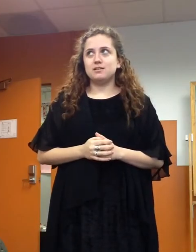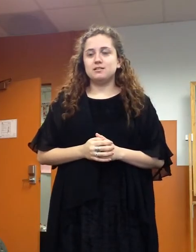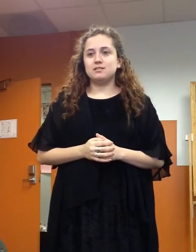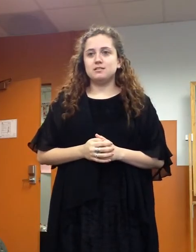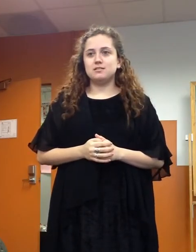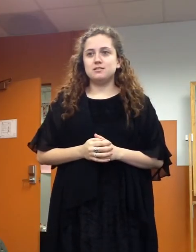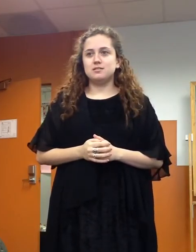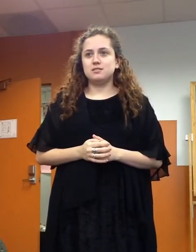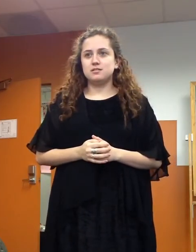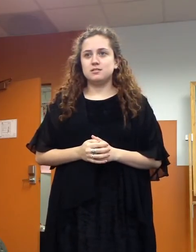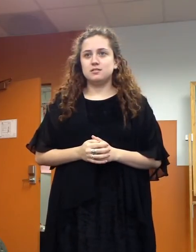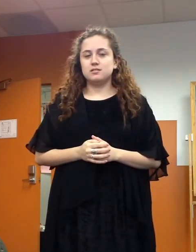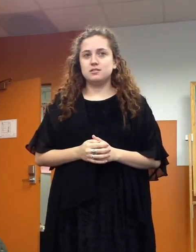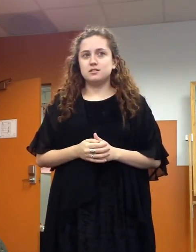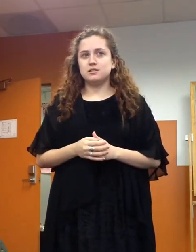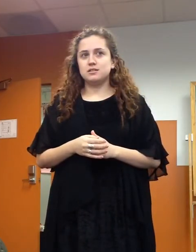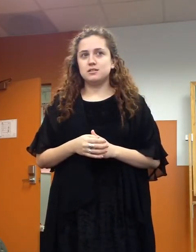thought and writings of